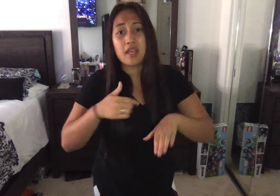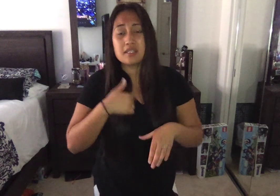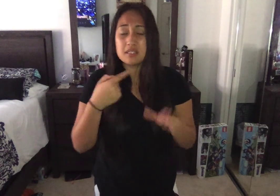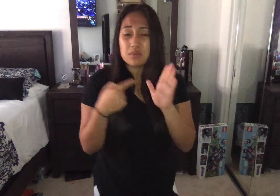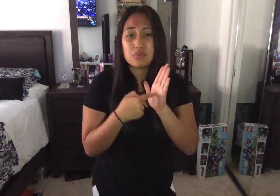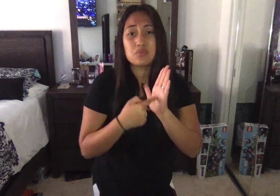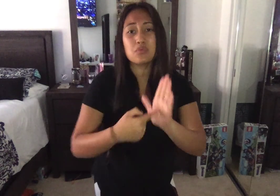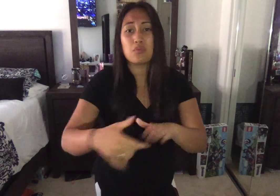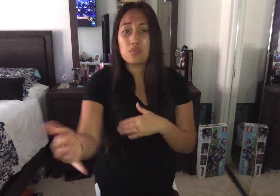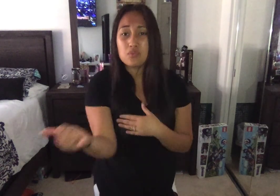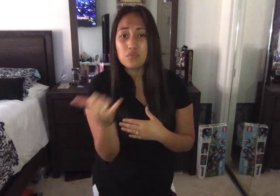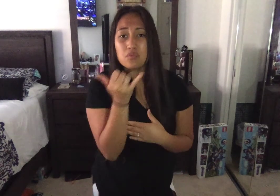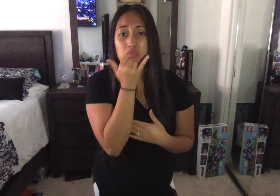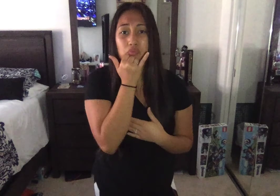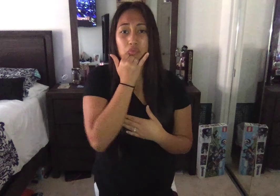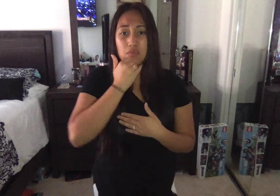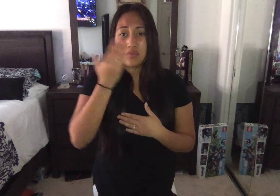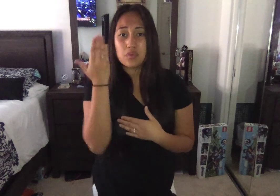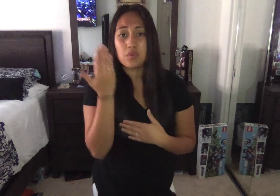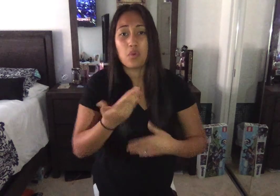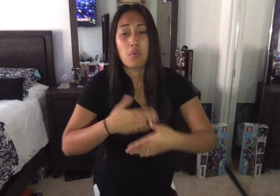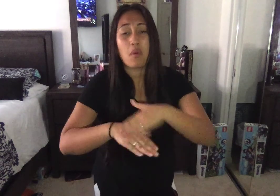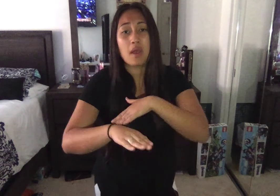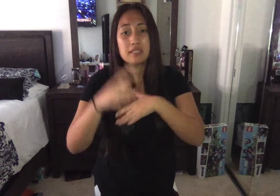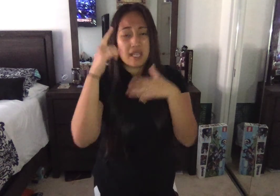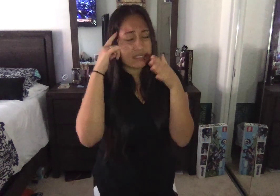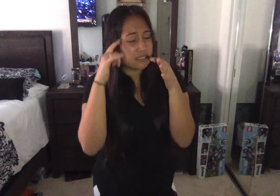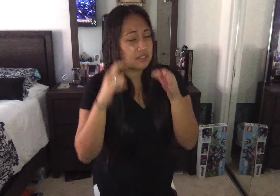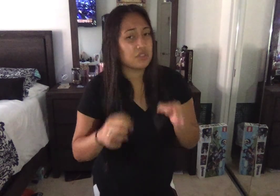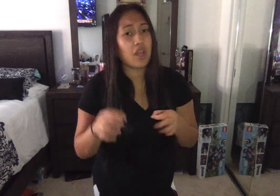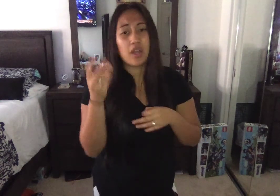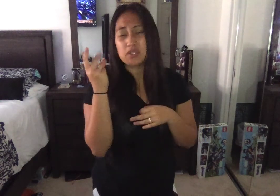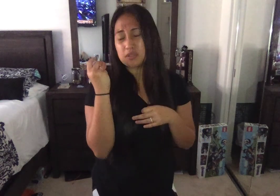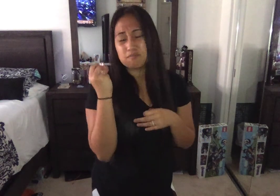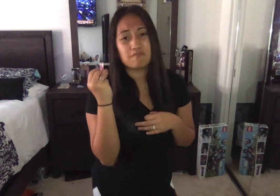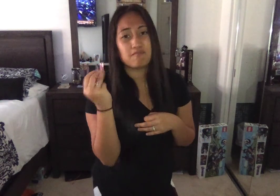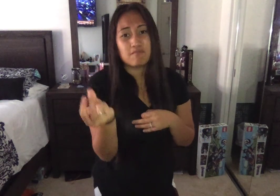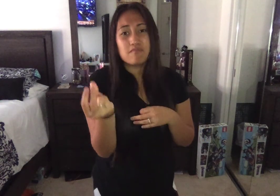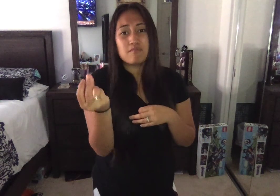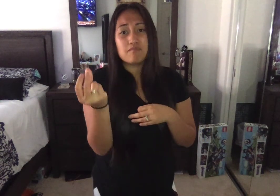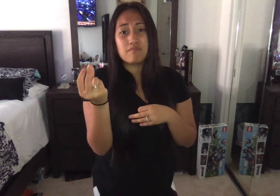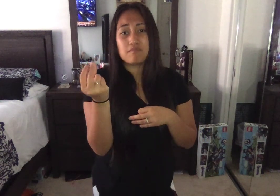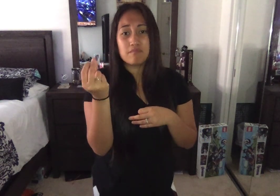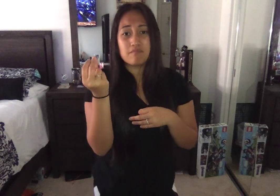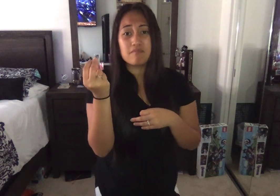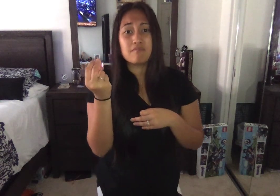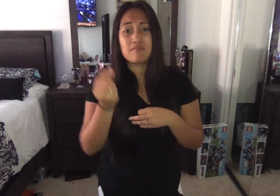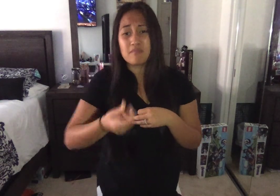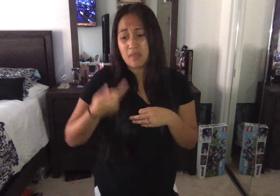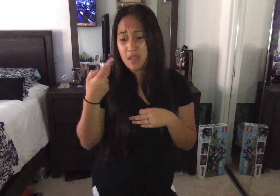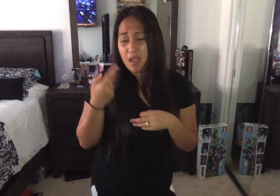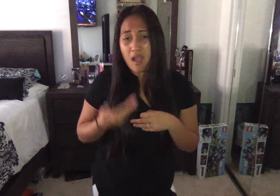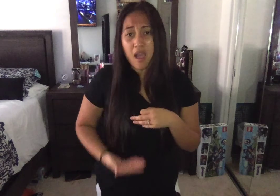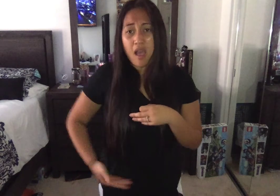this all wrong You walked in, were so quick to judge But honey, you're nothing